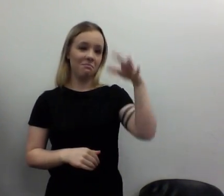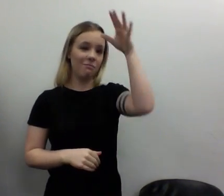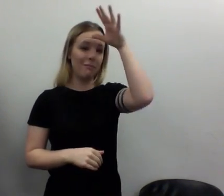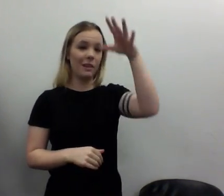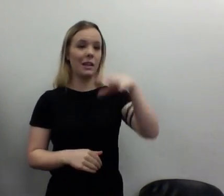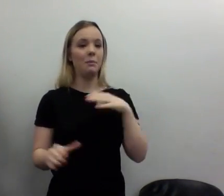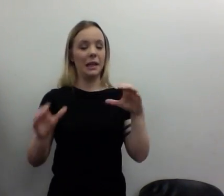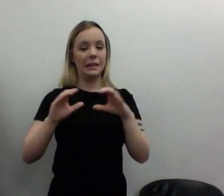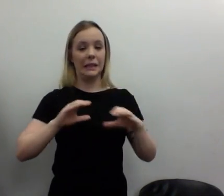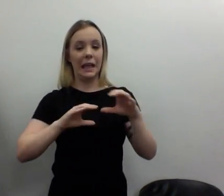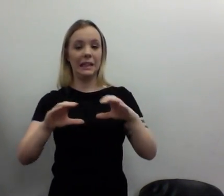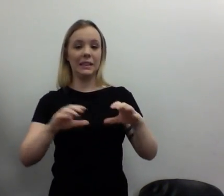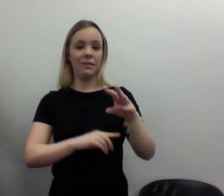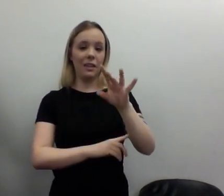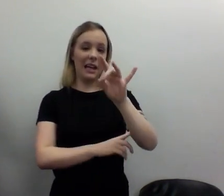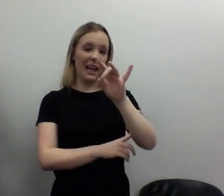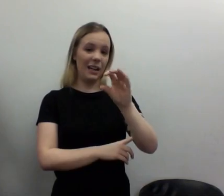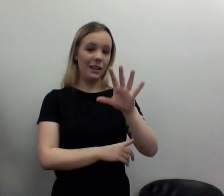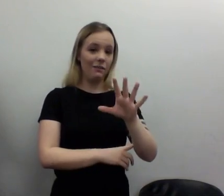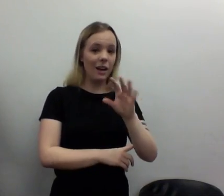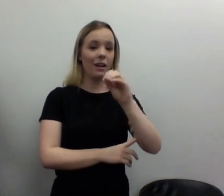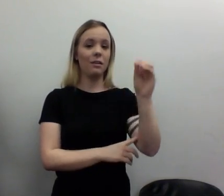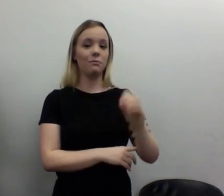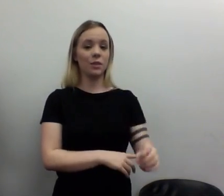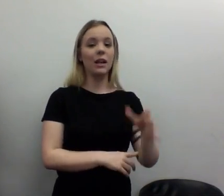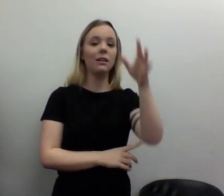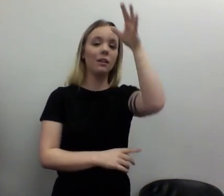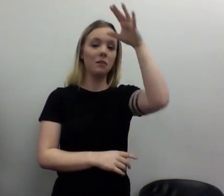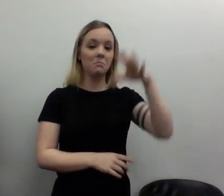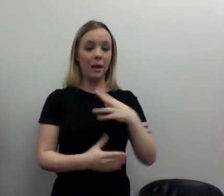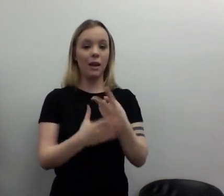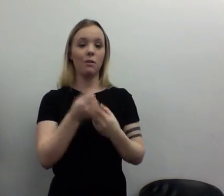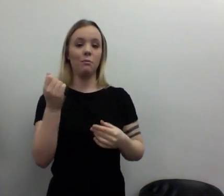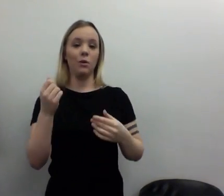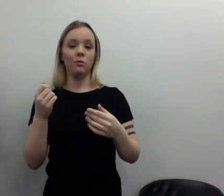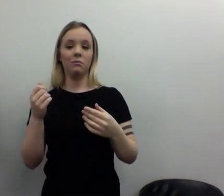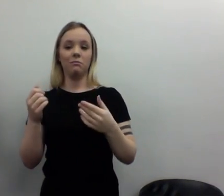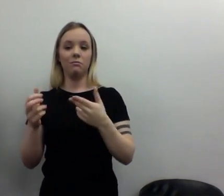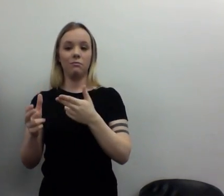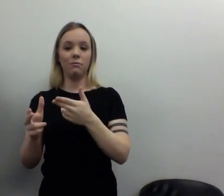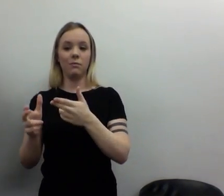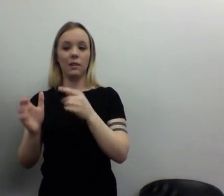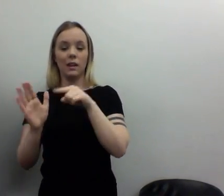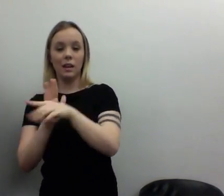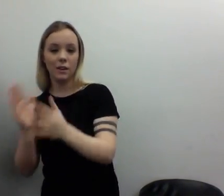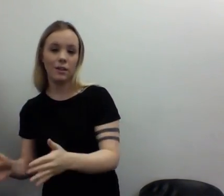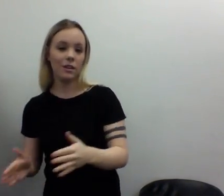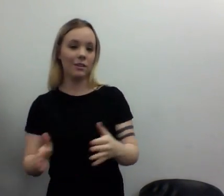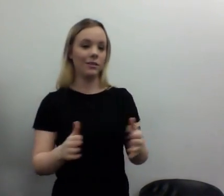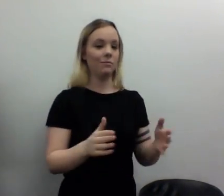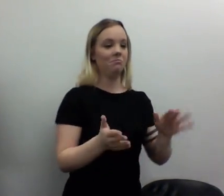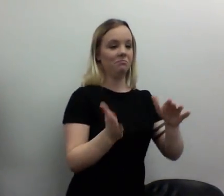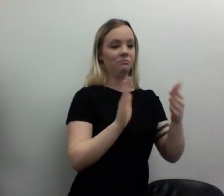them are male, both as offender and as victim. They are poor, both relative and absolute. They tend to be urban homicides, and